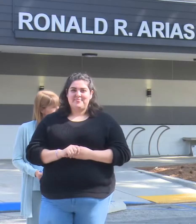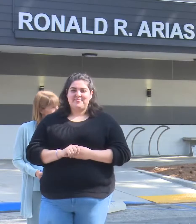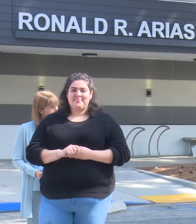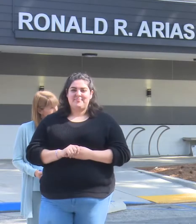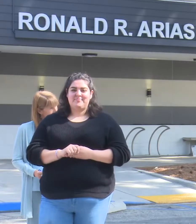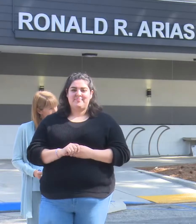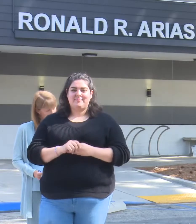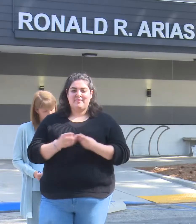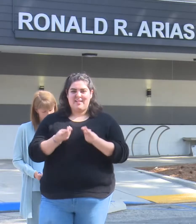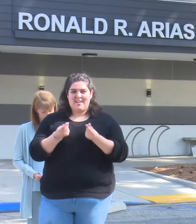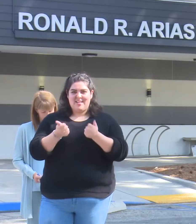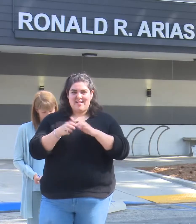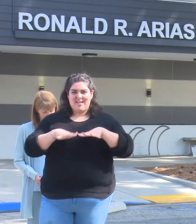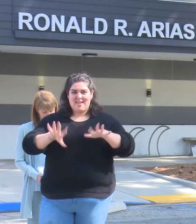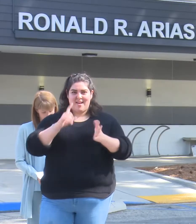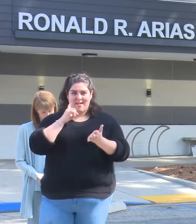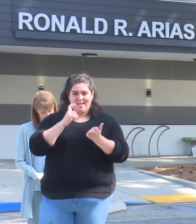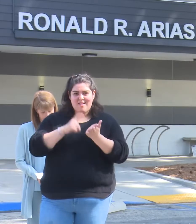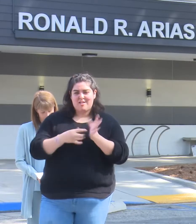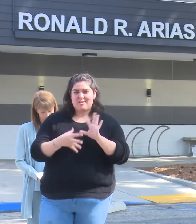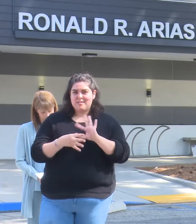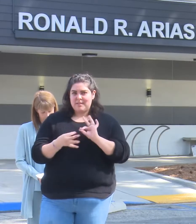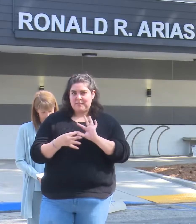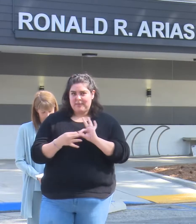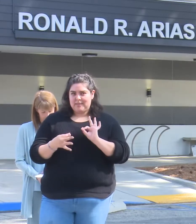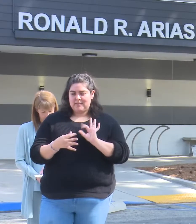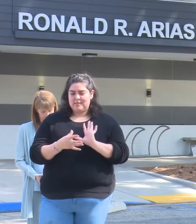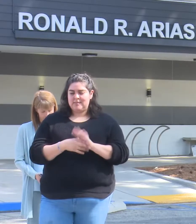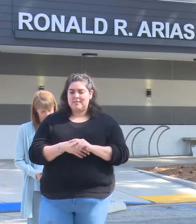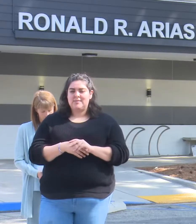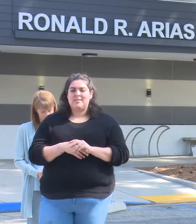The land acknowledgement statements